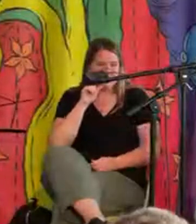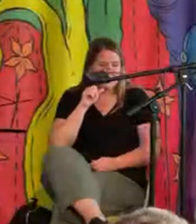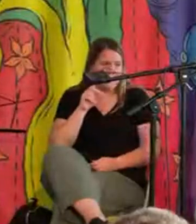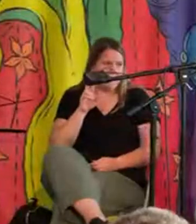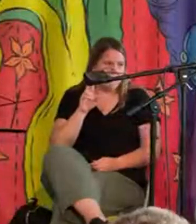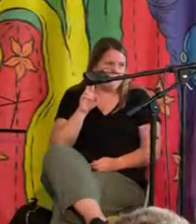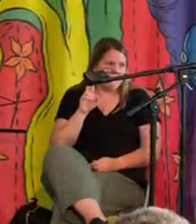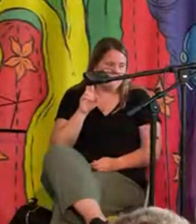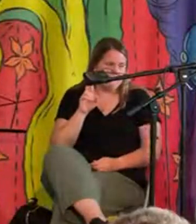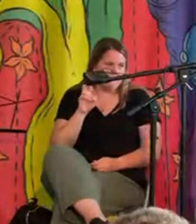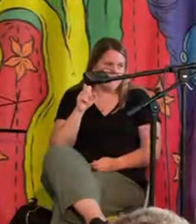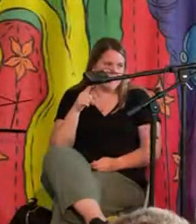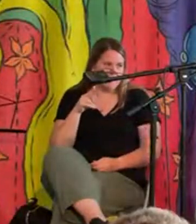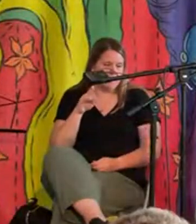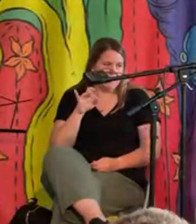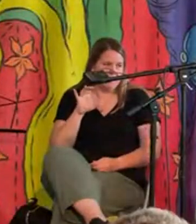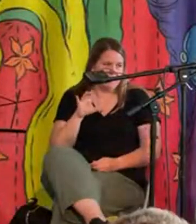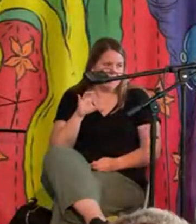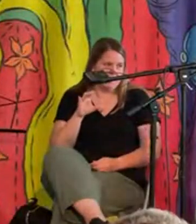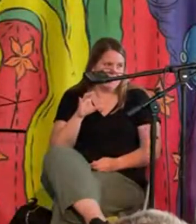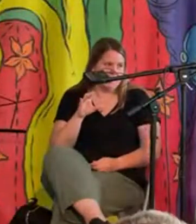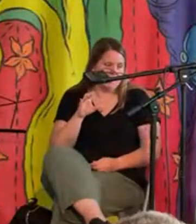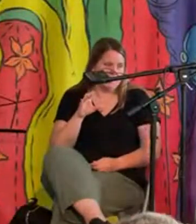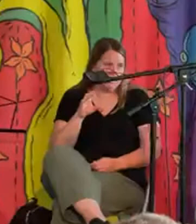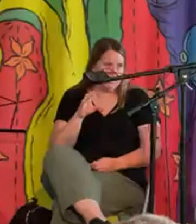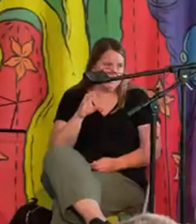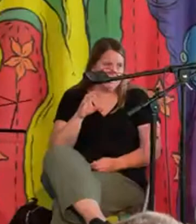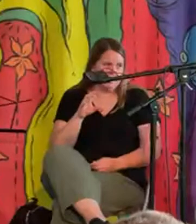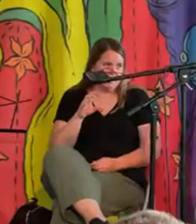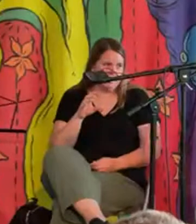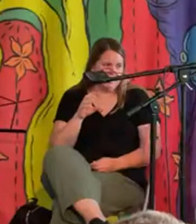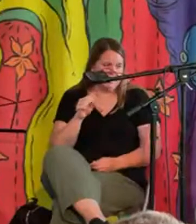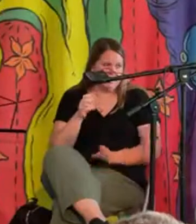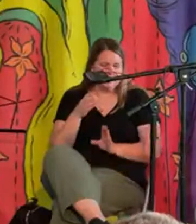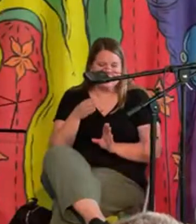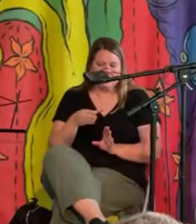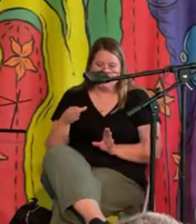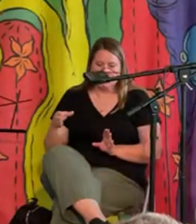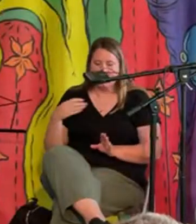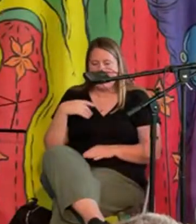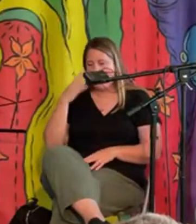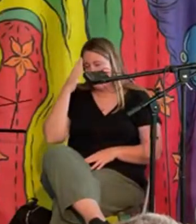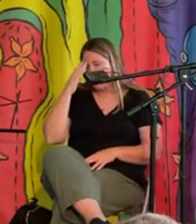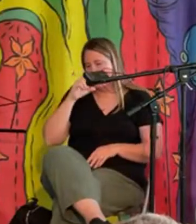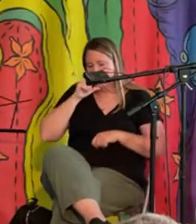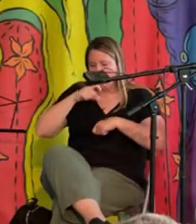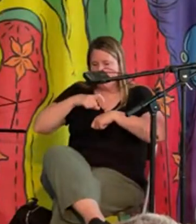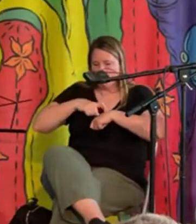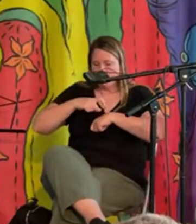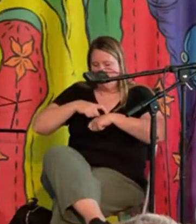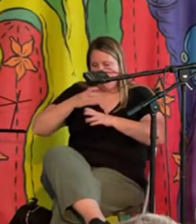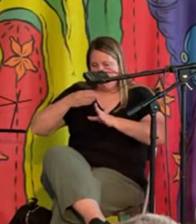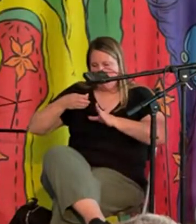interested in probably your poem, books to sequencing. Oh, yeah. I mean, I know it's not chronological,